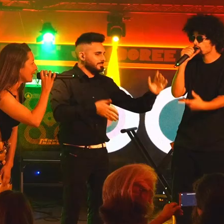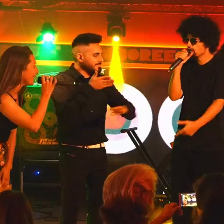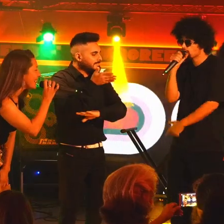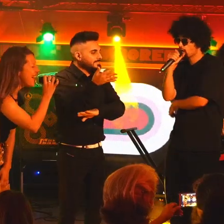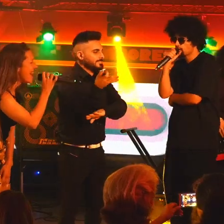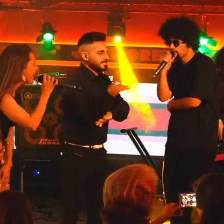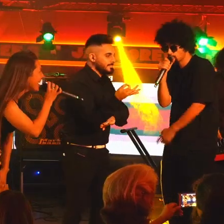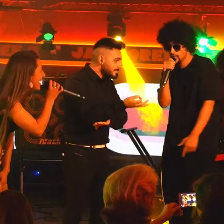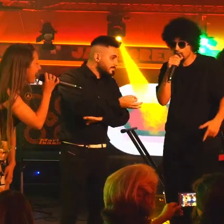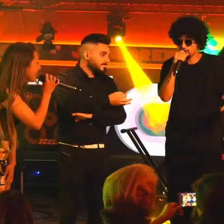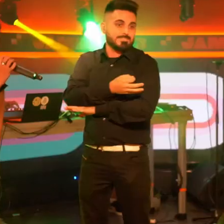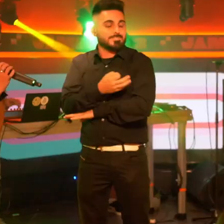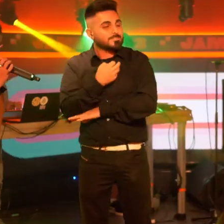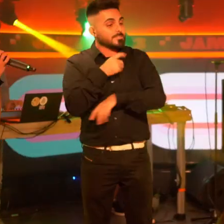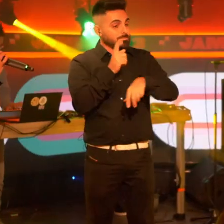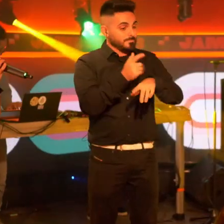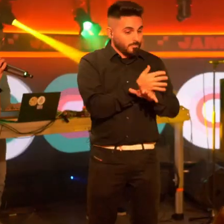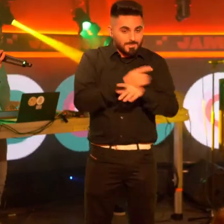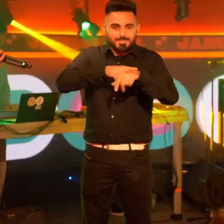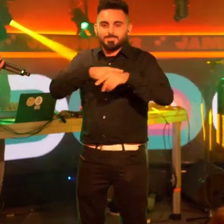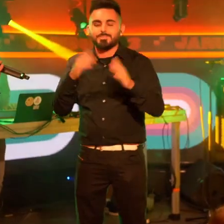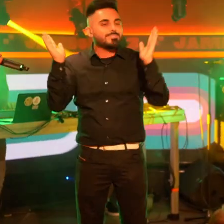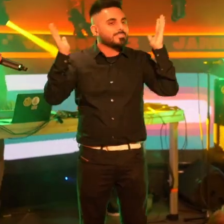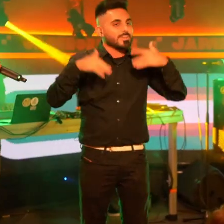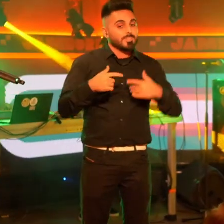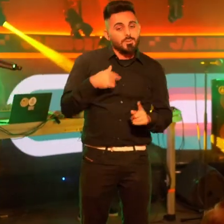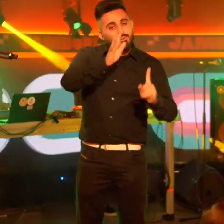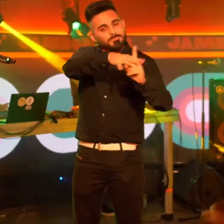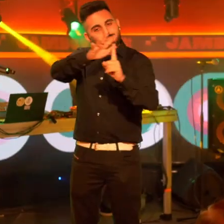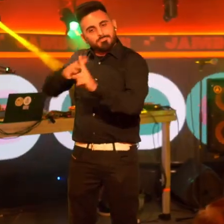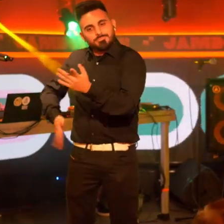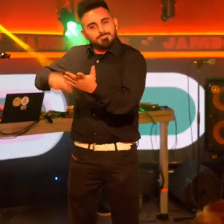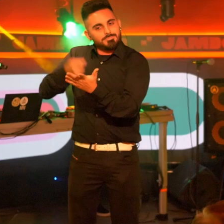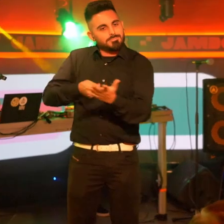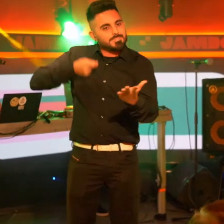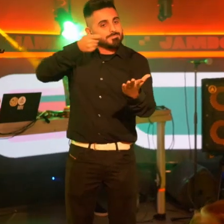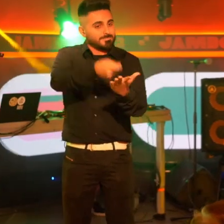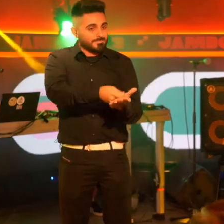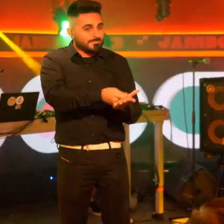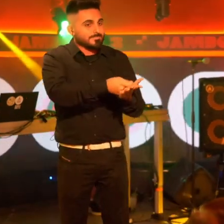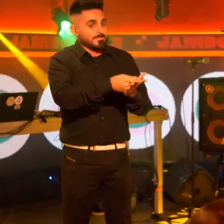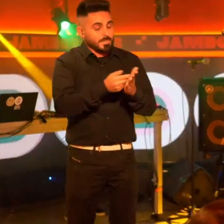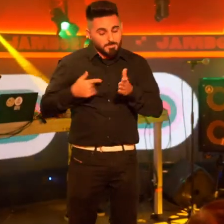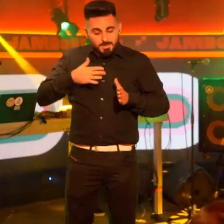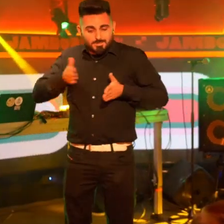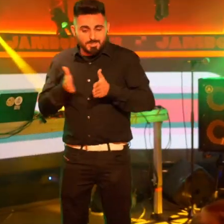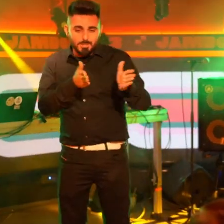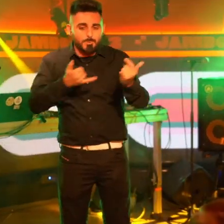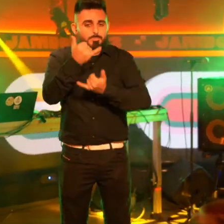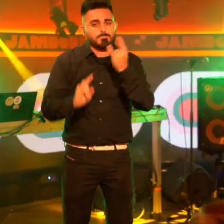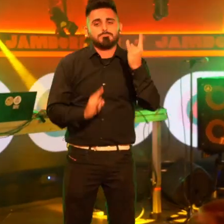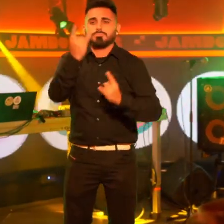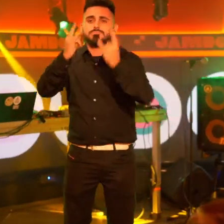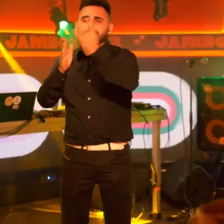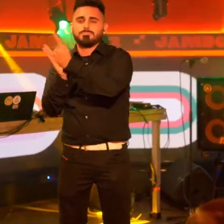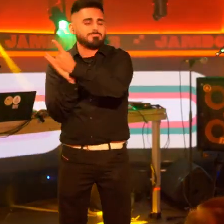my way. There's no time to play. I got a stack of bills to pay. I'ma let this pain